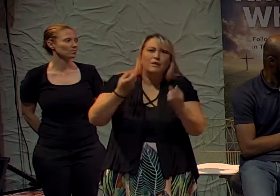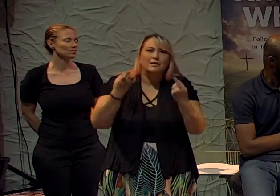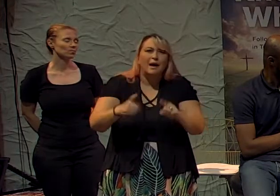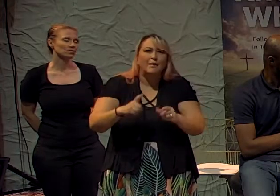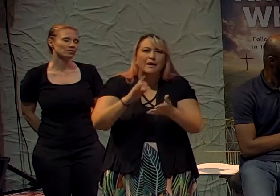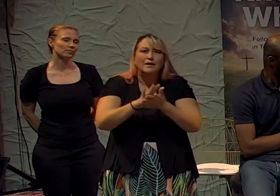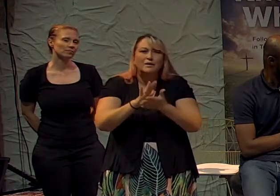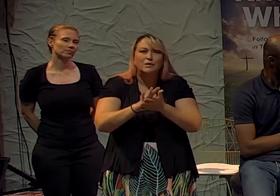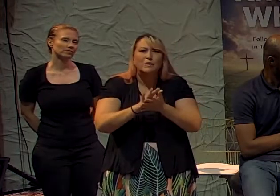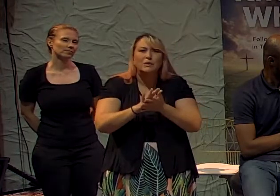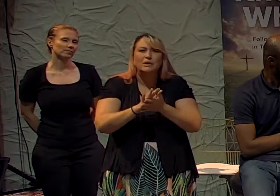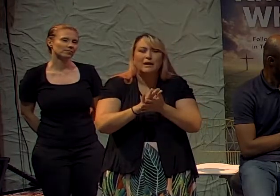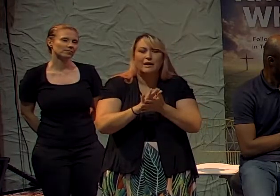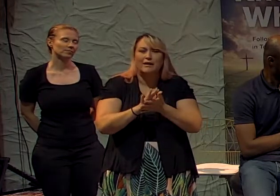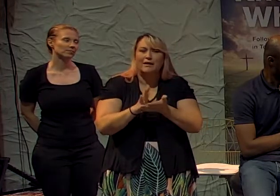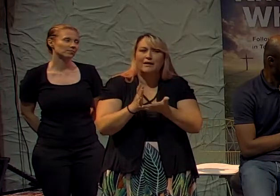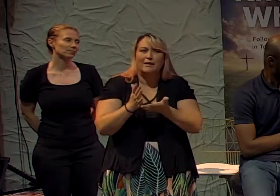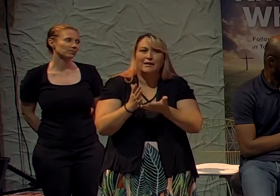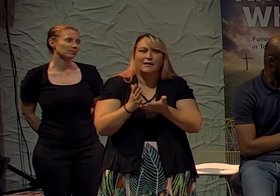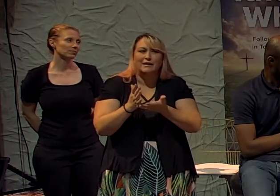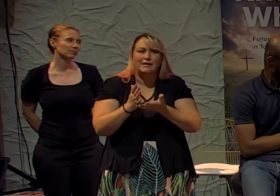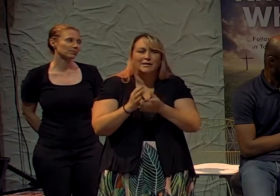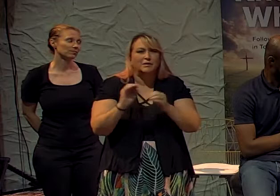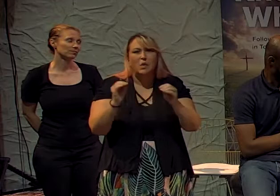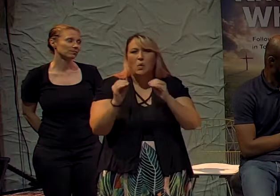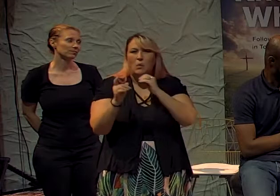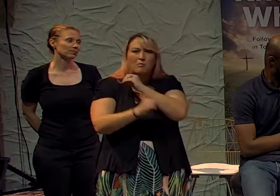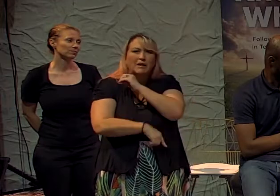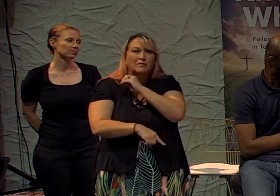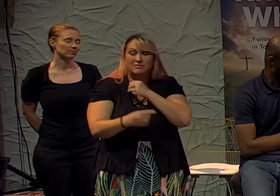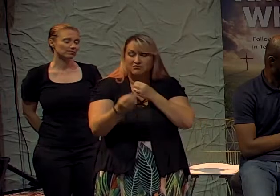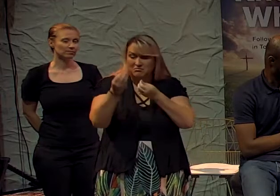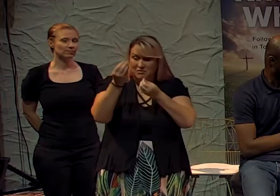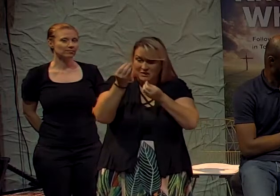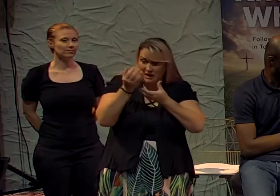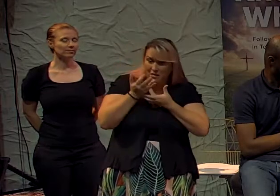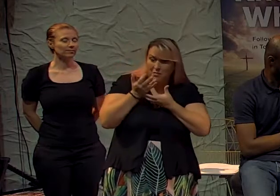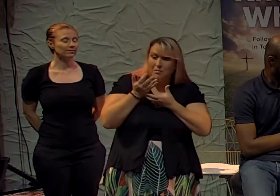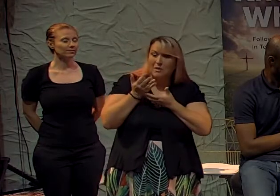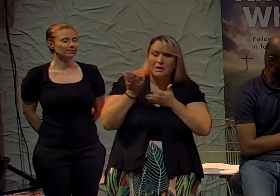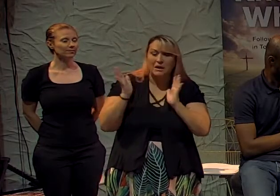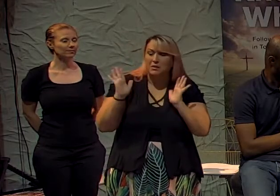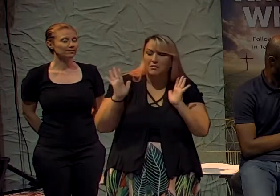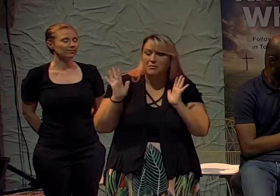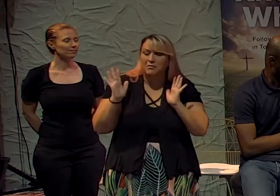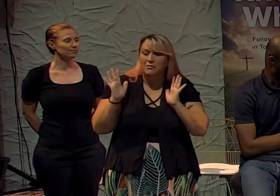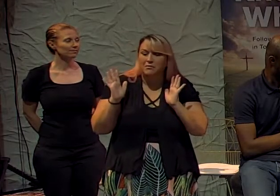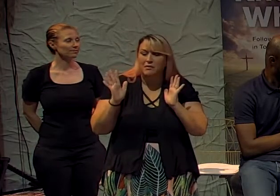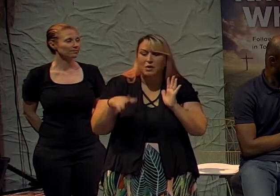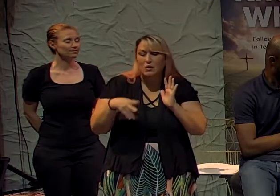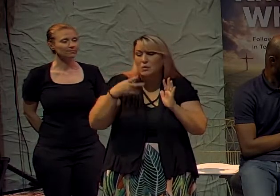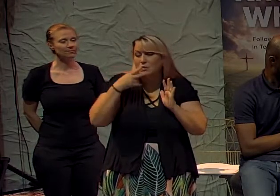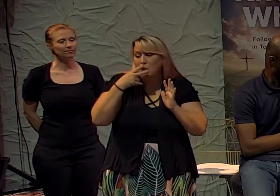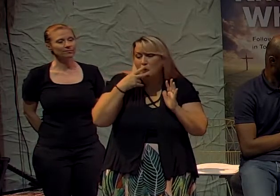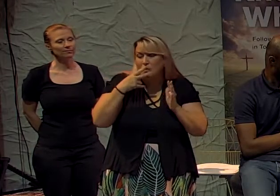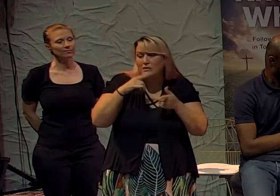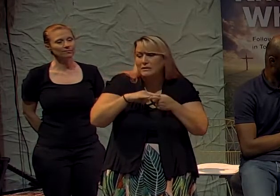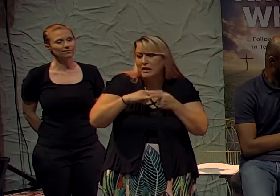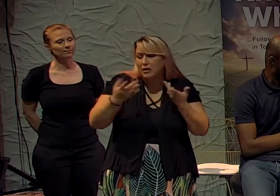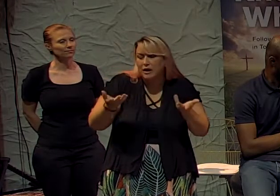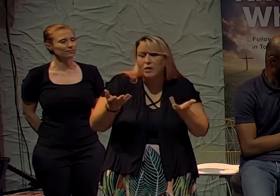school. And it was one of those, no repercussions. If you want to tell me, you know, you smoked a cigarette